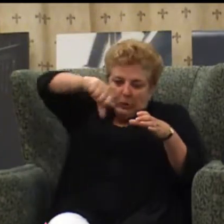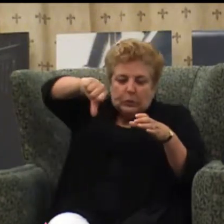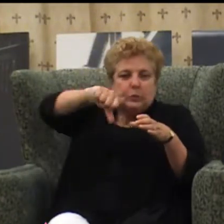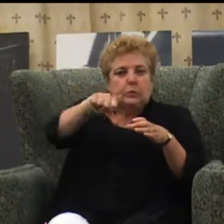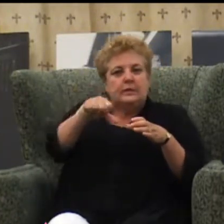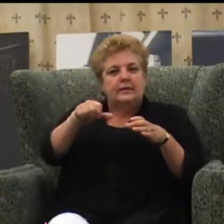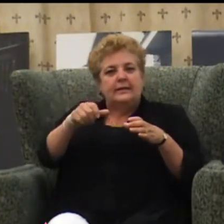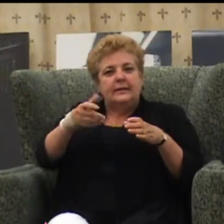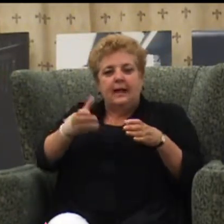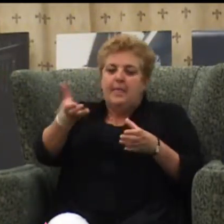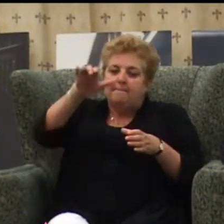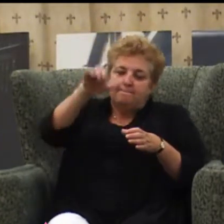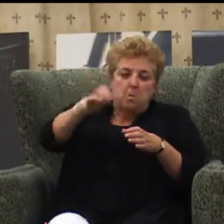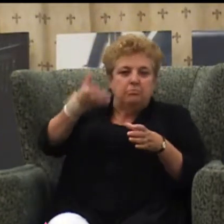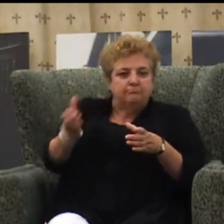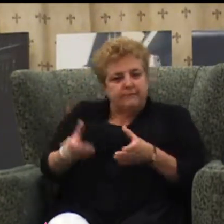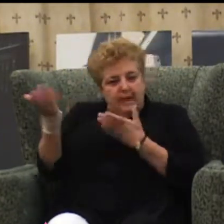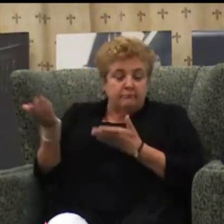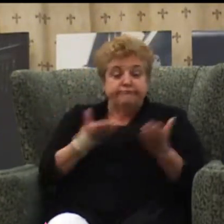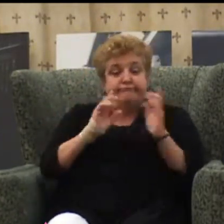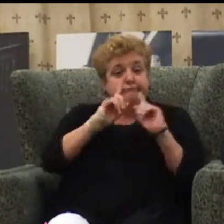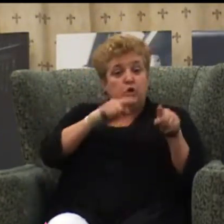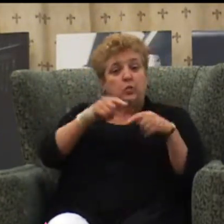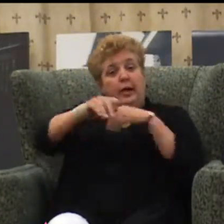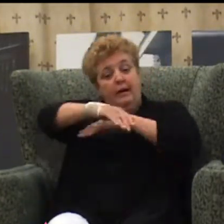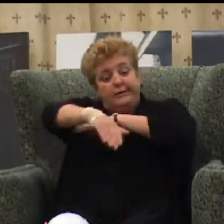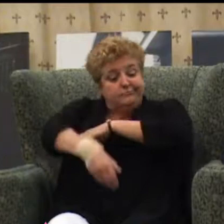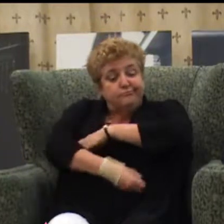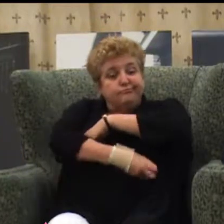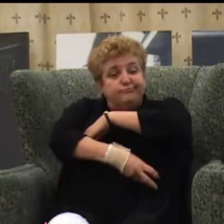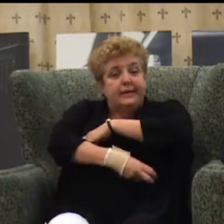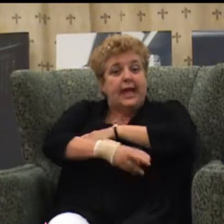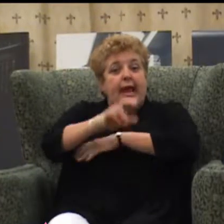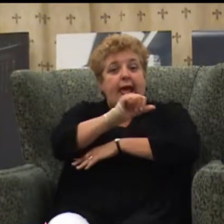into the late night AA meeting, do some of my best sharing.